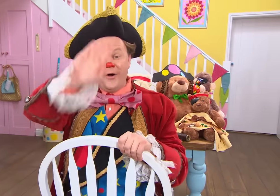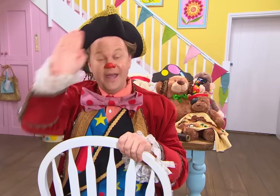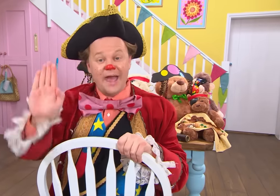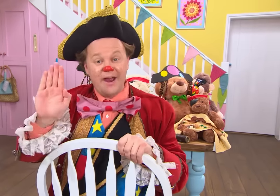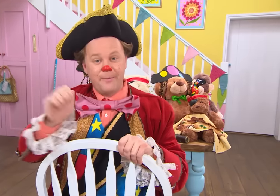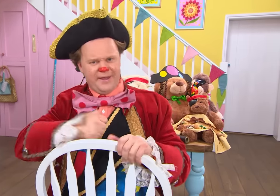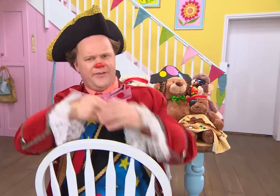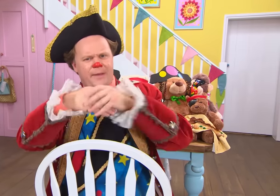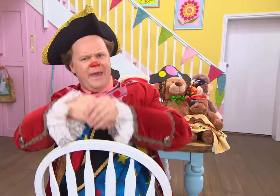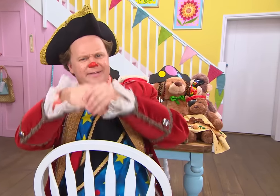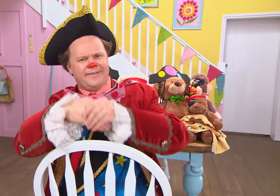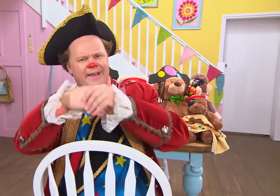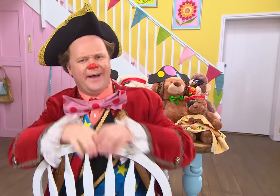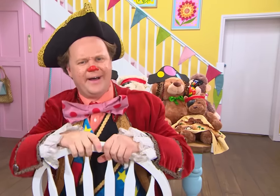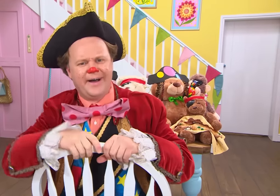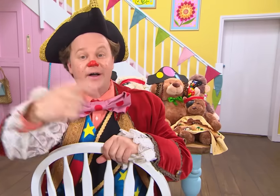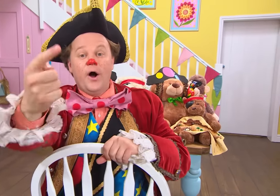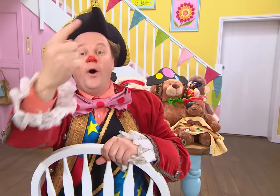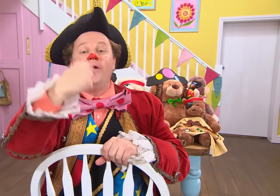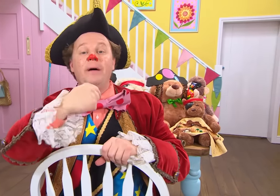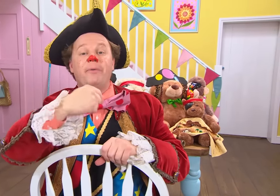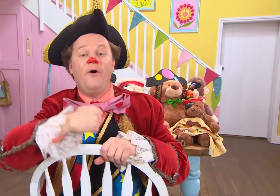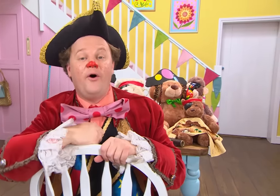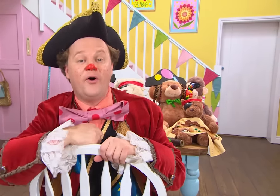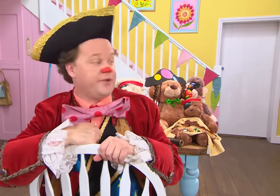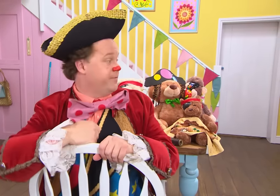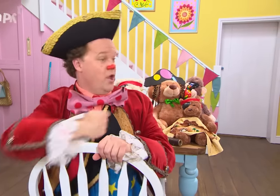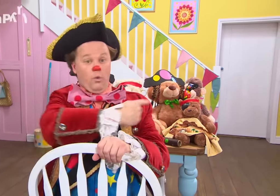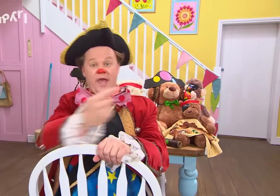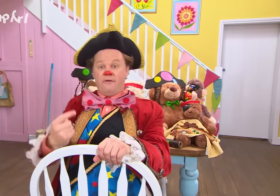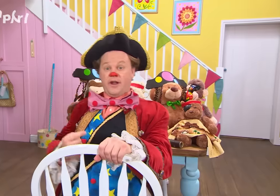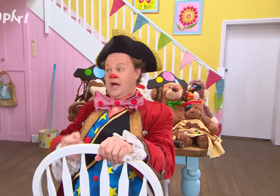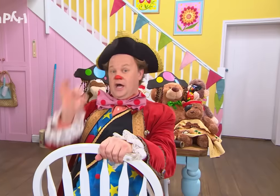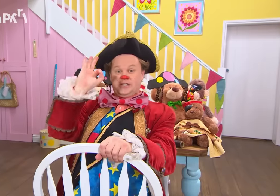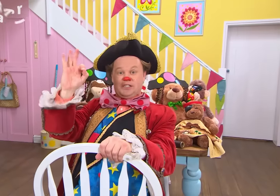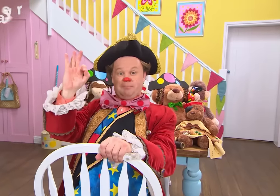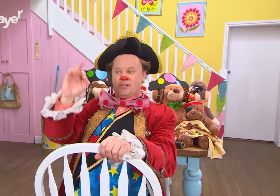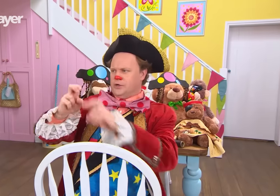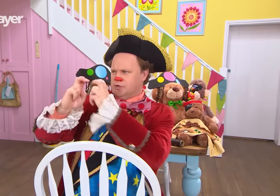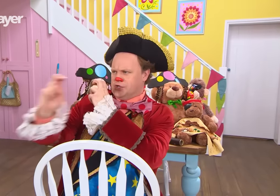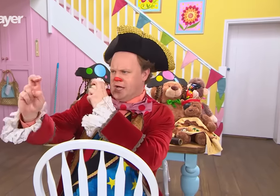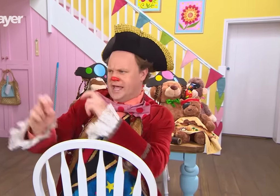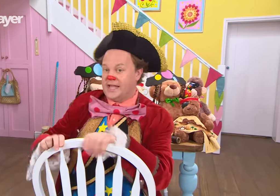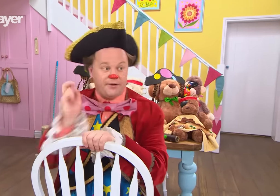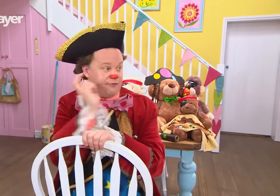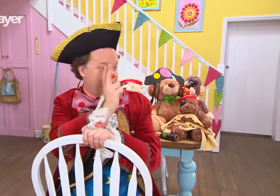Ahoy there, Miss Shipmates! All aboard! We're on a special journey to